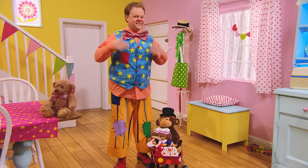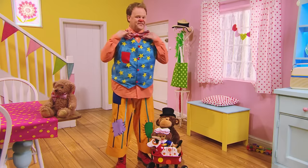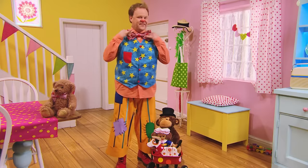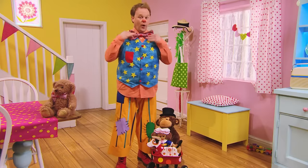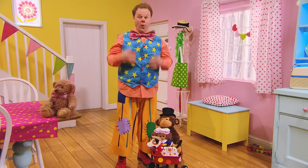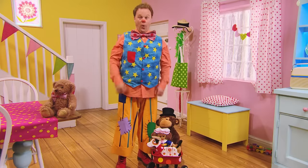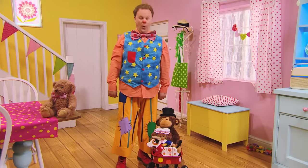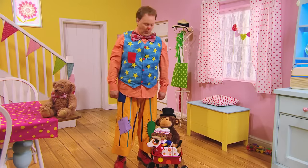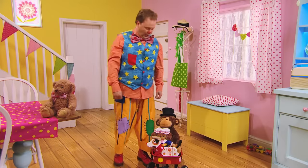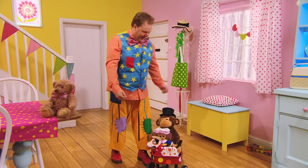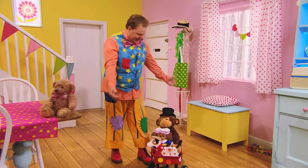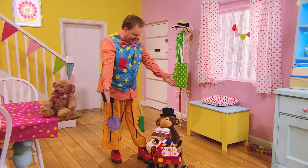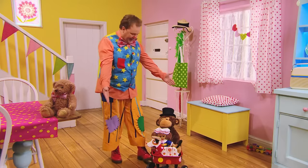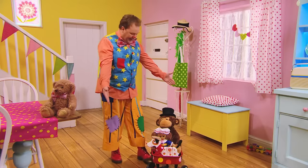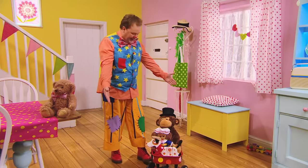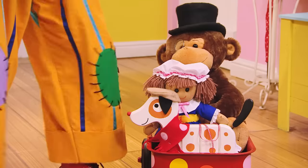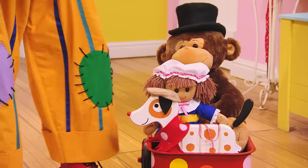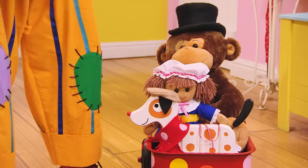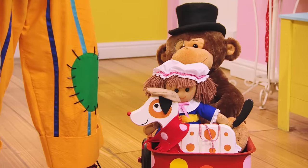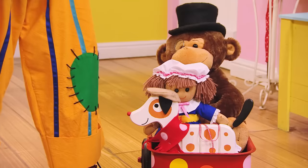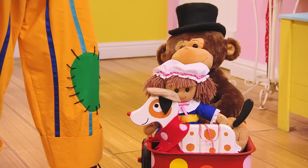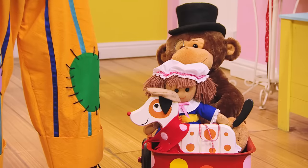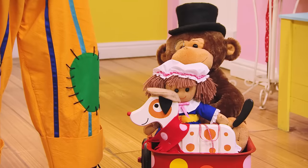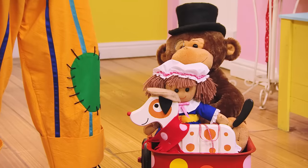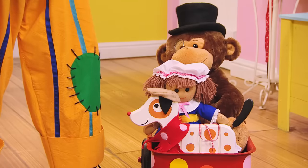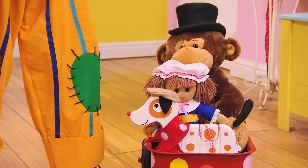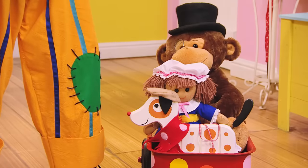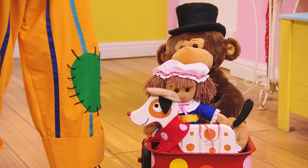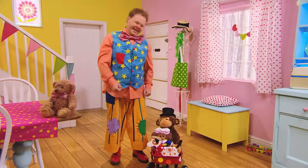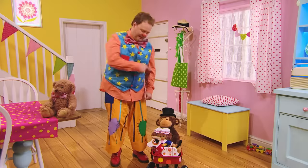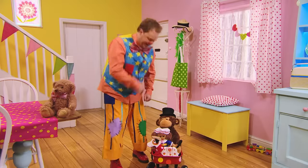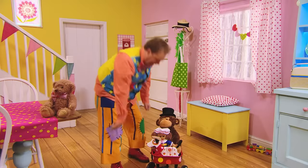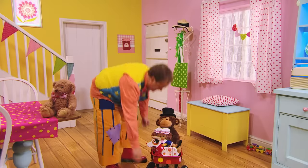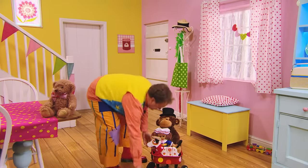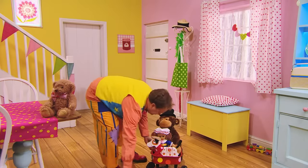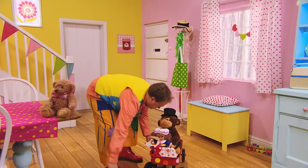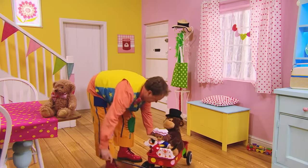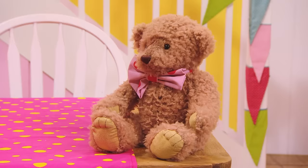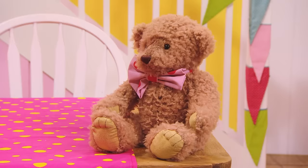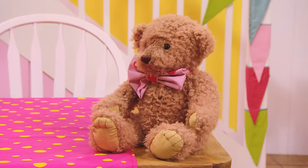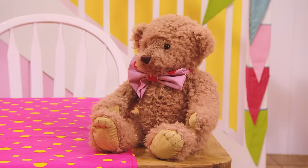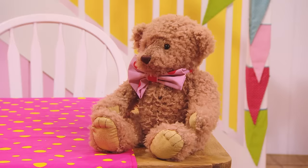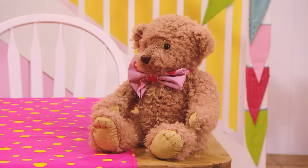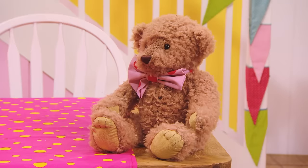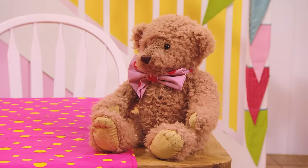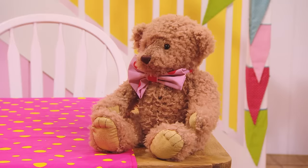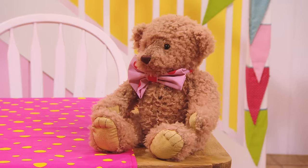going with you? Ta-da! My best friends! Come on, guys! Have you forgotten anyone, Mr.